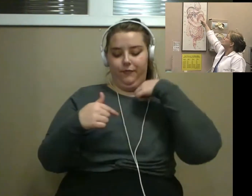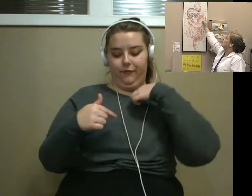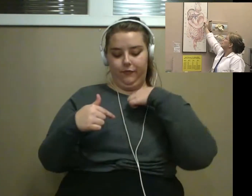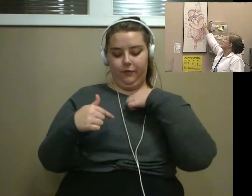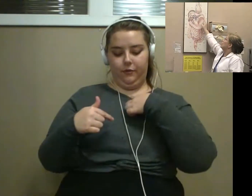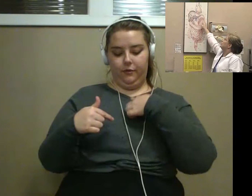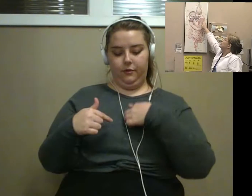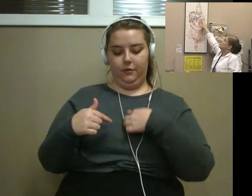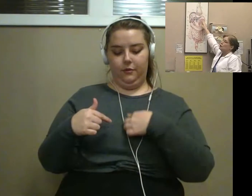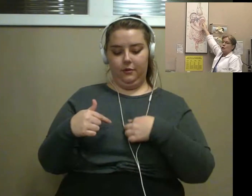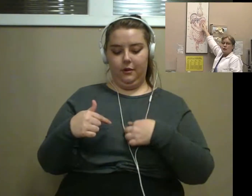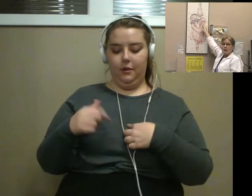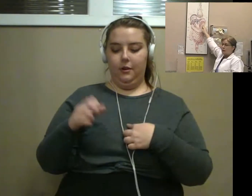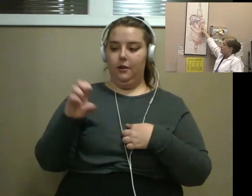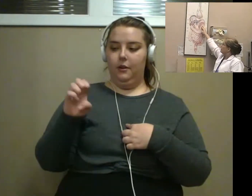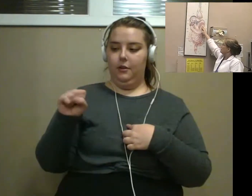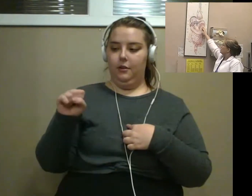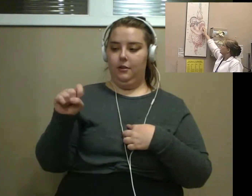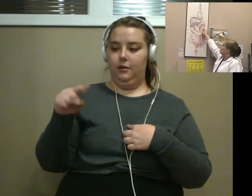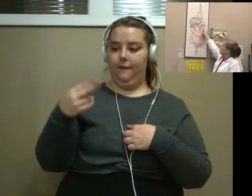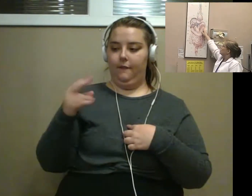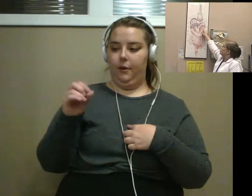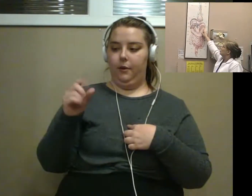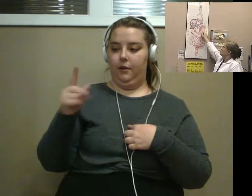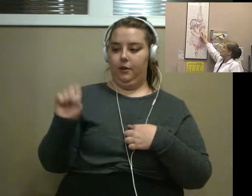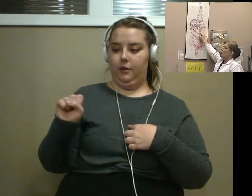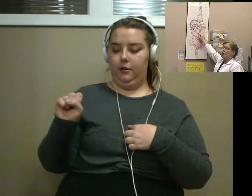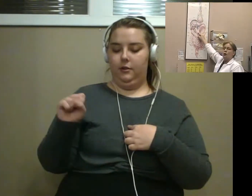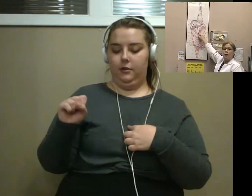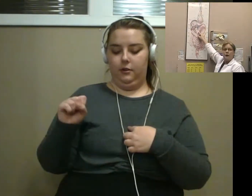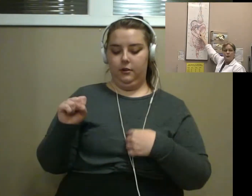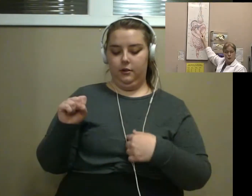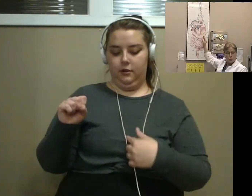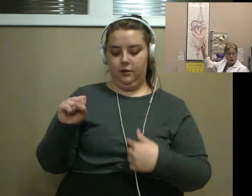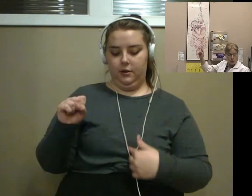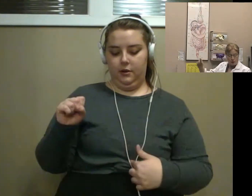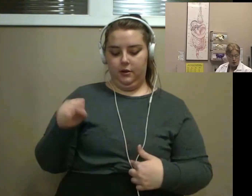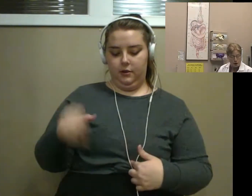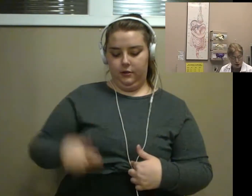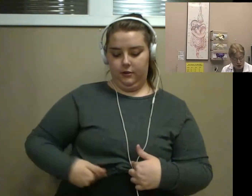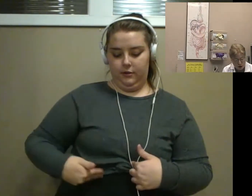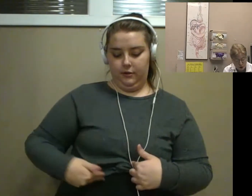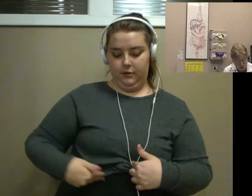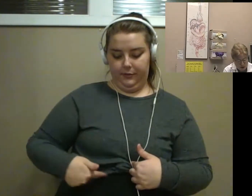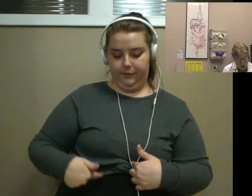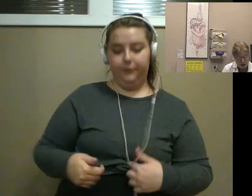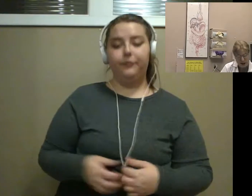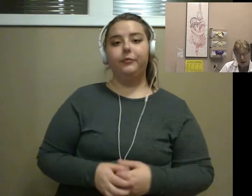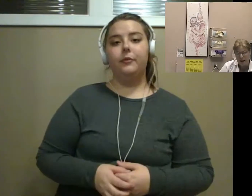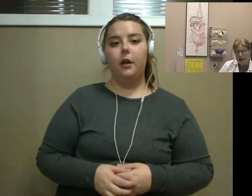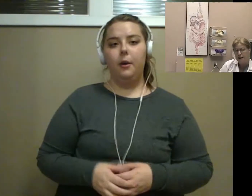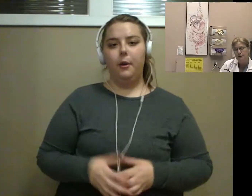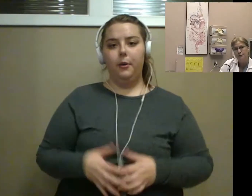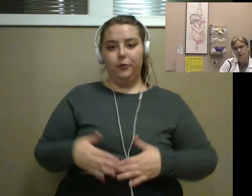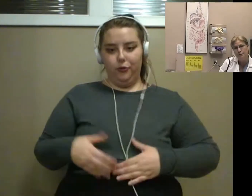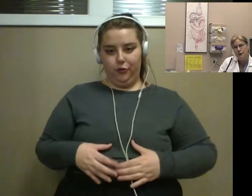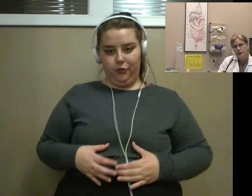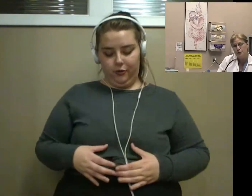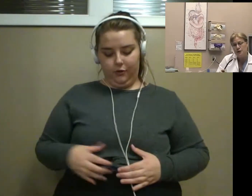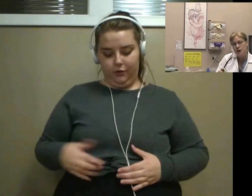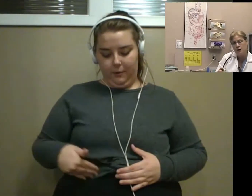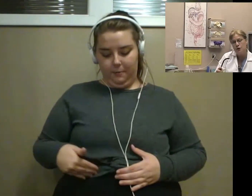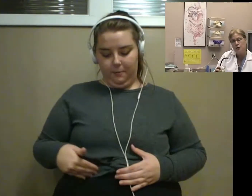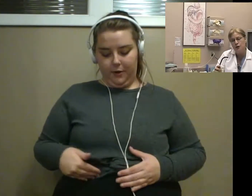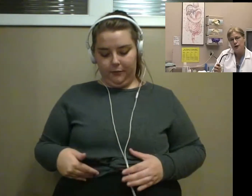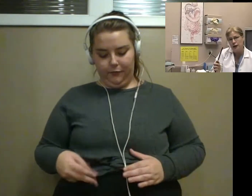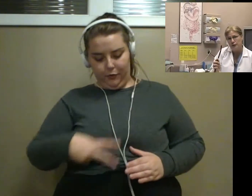esophagus and into your stomach. We'll look all around through your stomach with it. The scope is articulated,